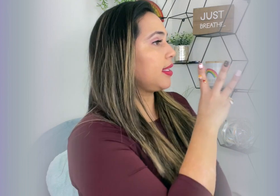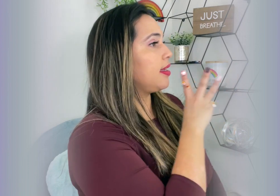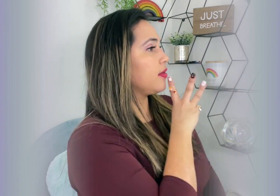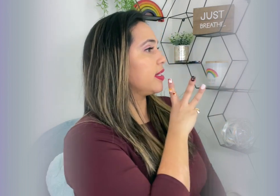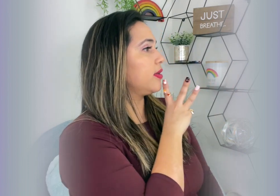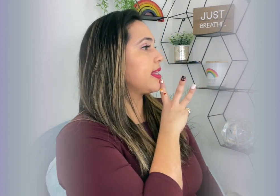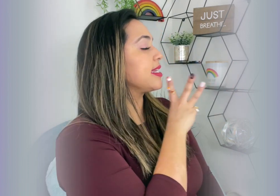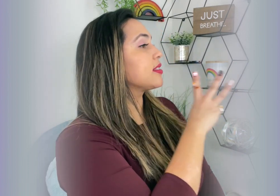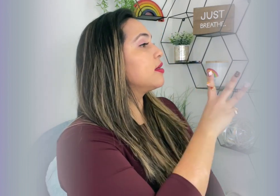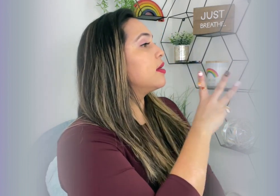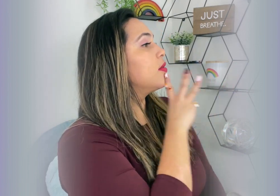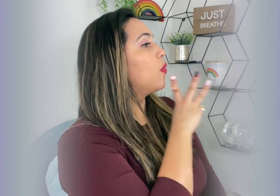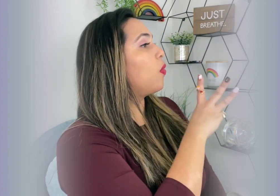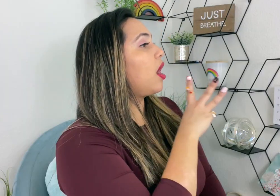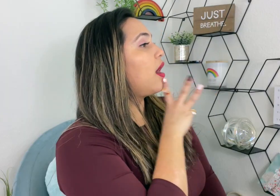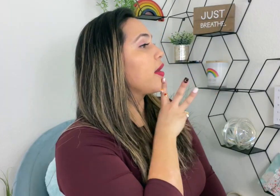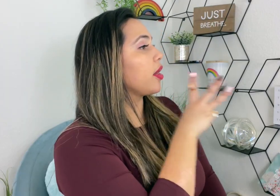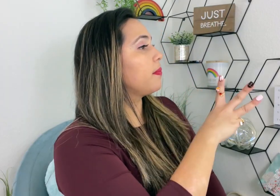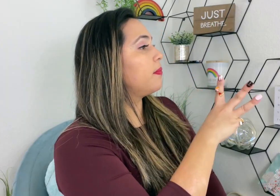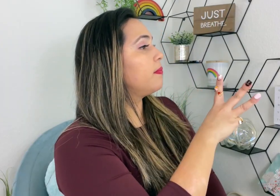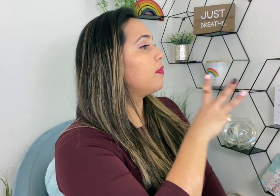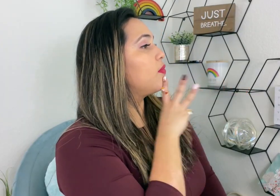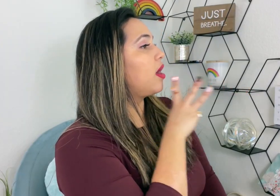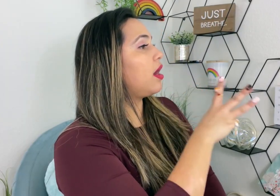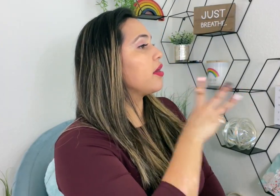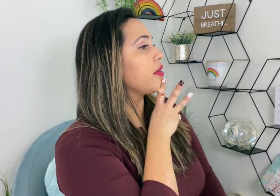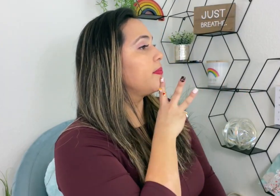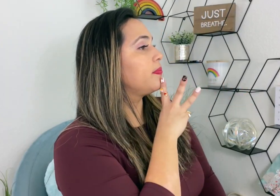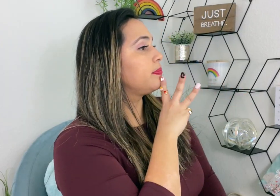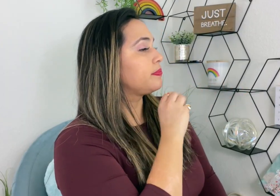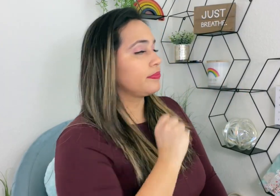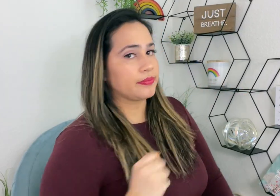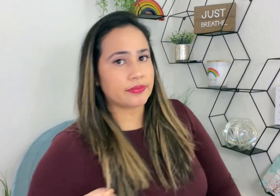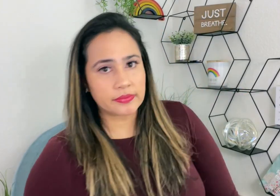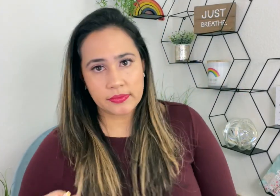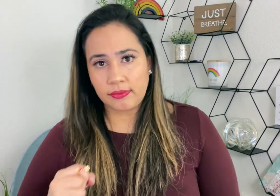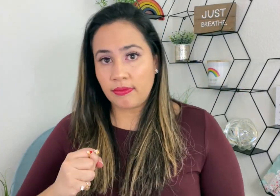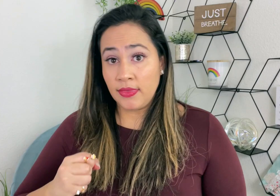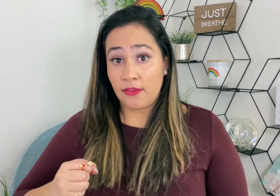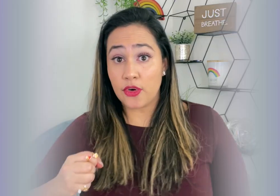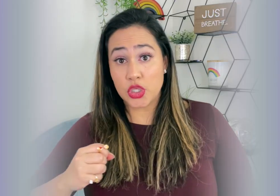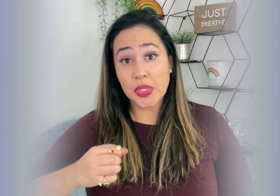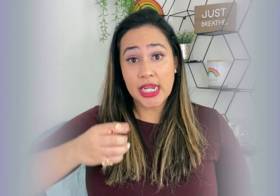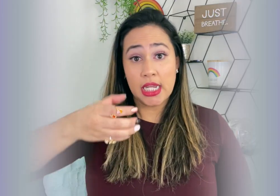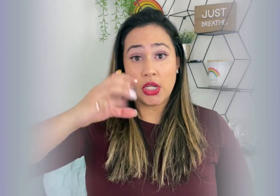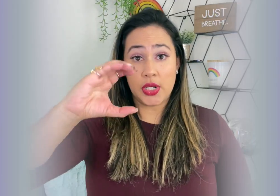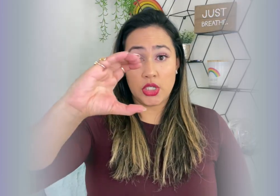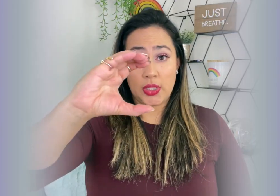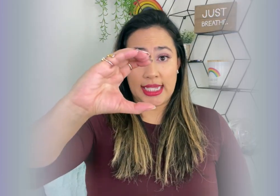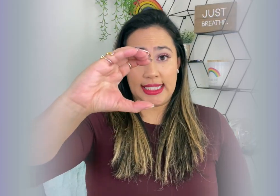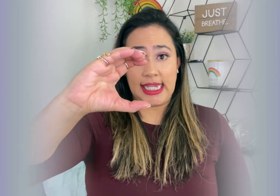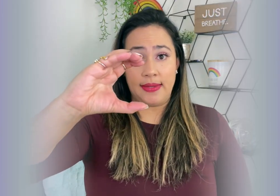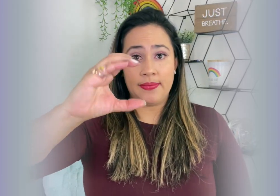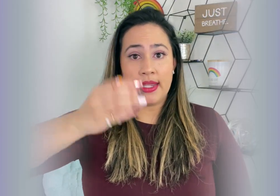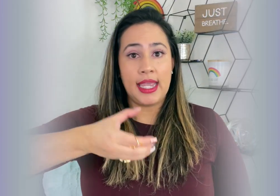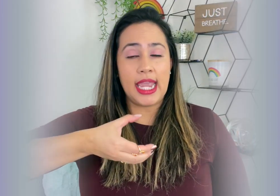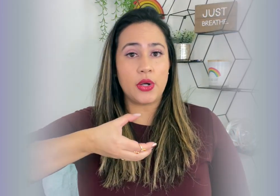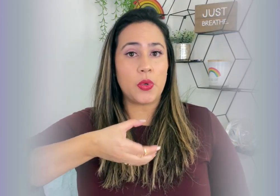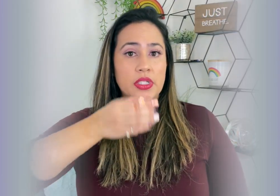you're going to go like this. Water, water. For drink, you're going to do like a C, and you're going to bring